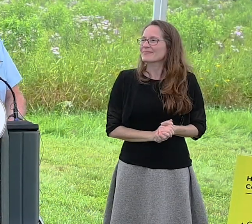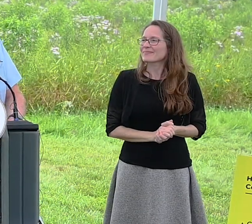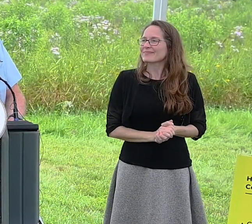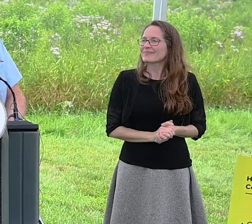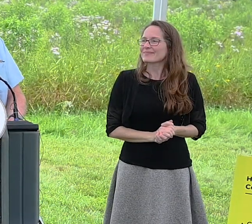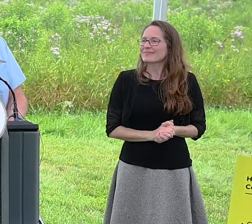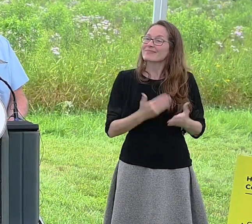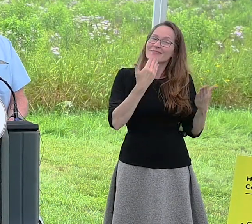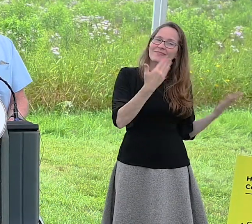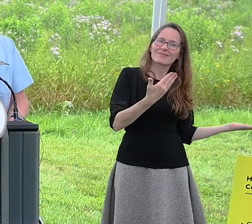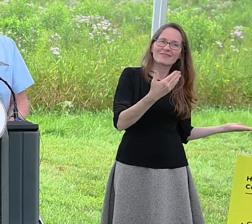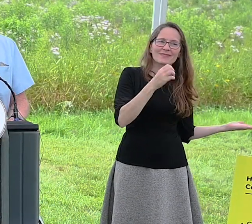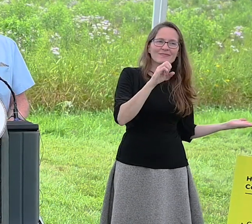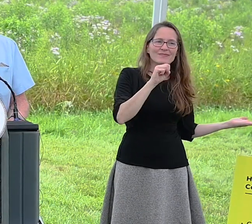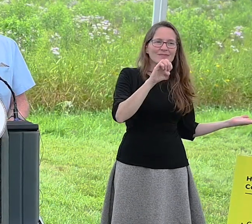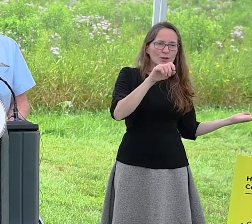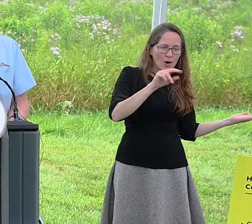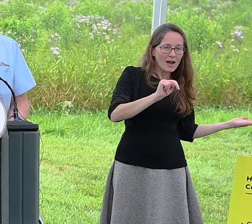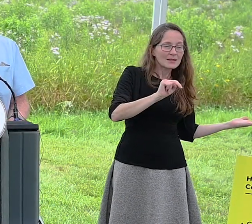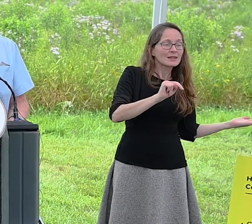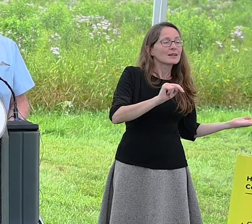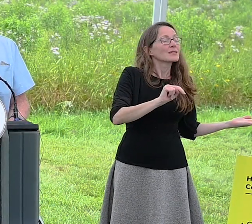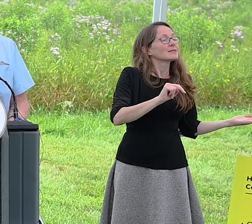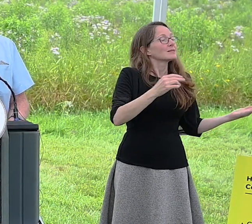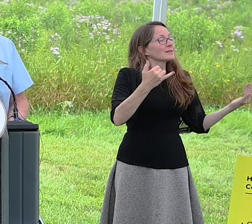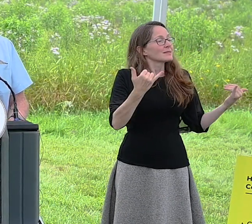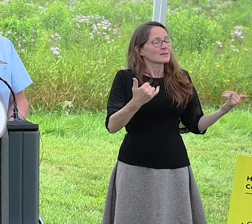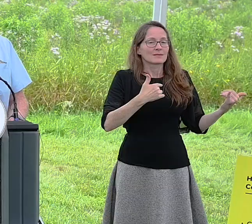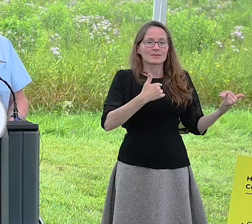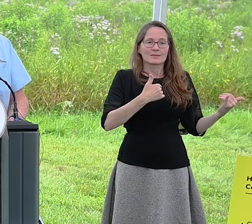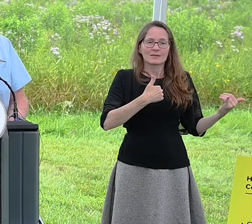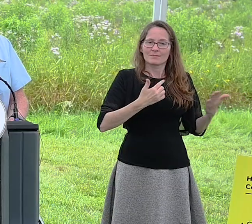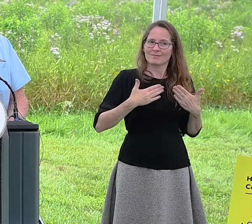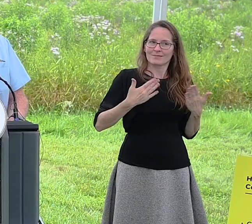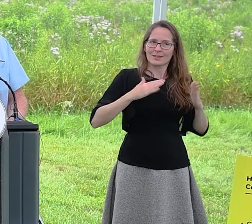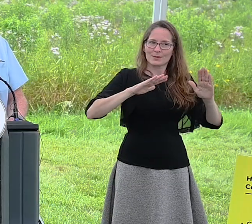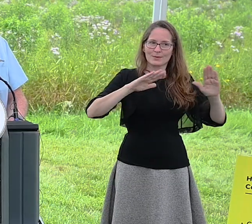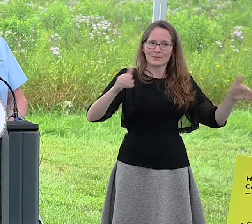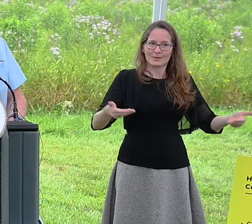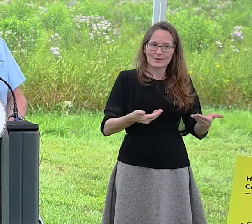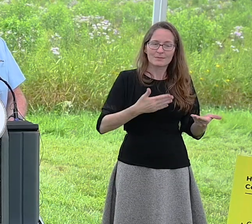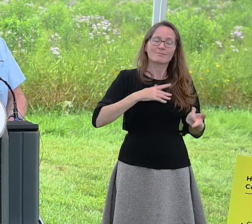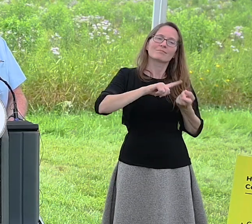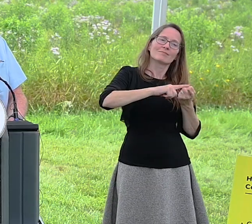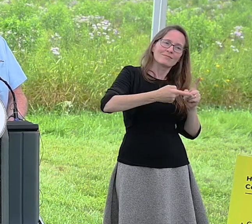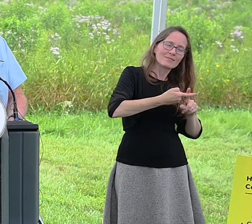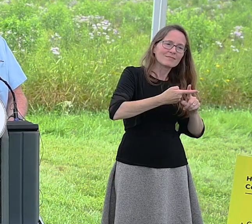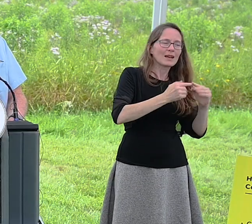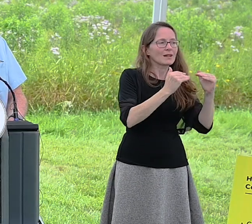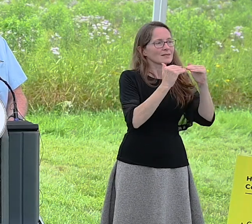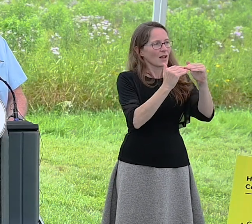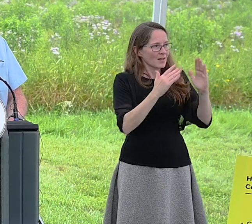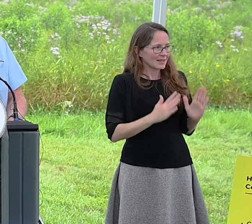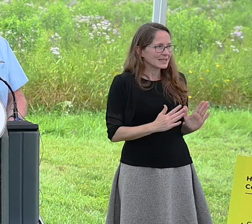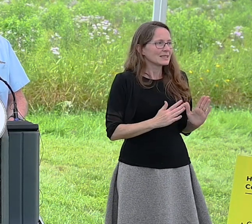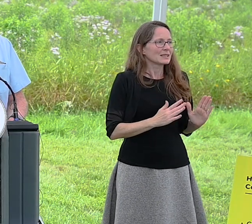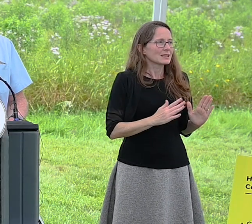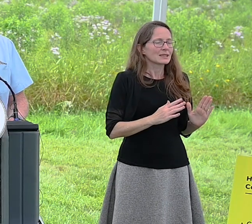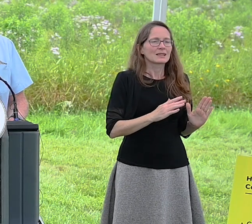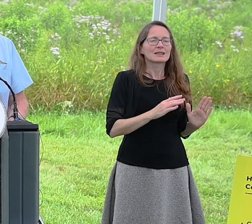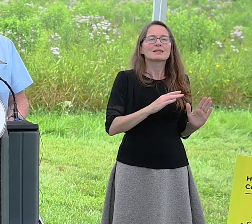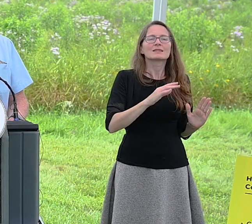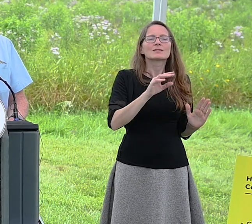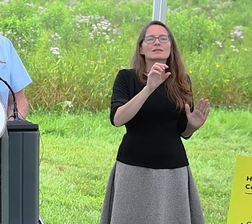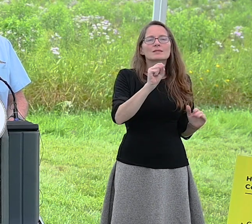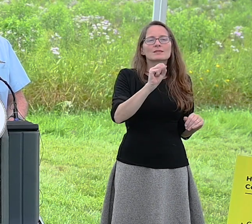Thank you, Sean. And now it's my pleasure to introduce a friend and colleague, Jeremy